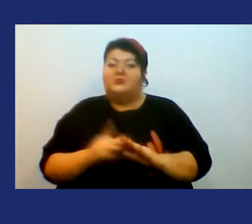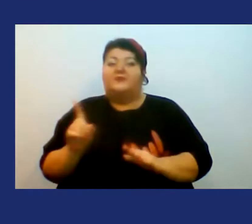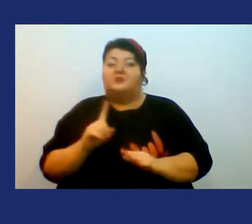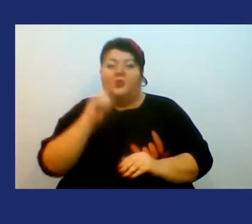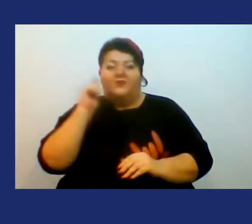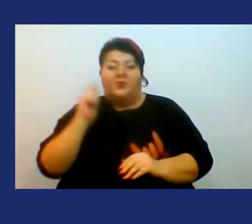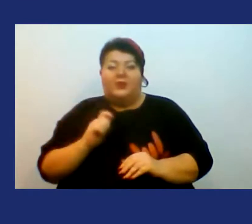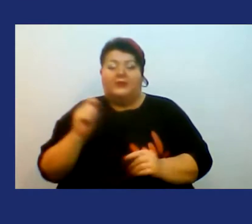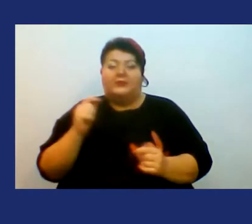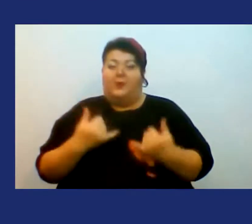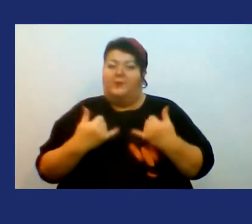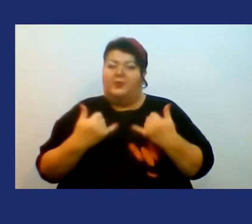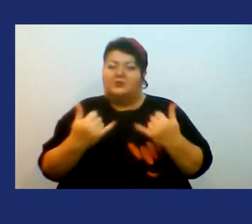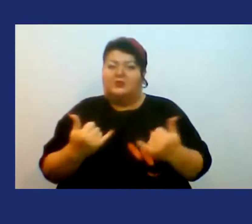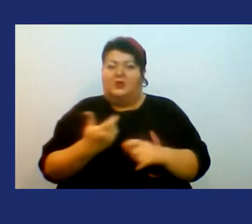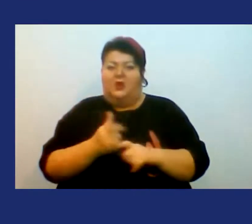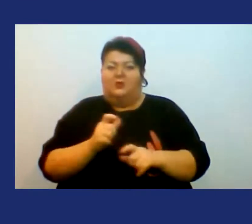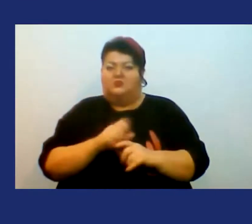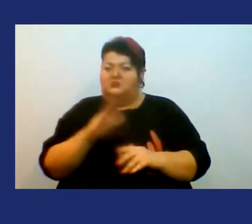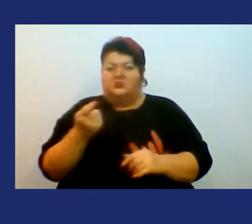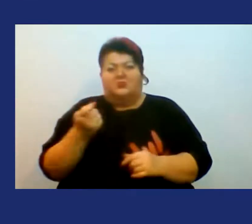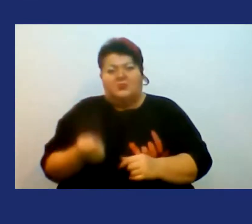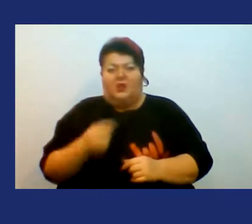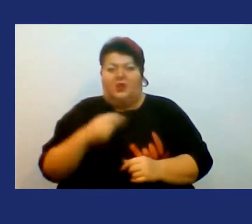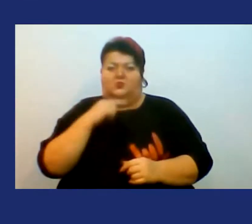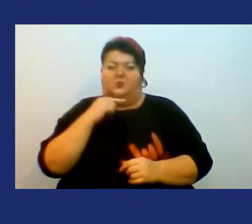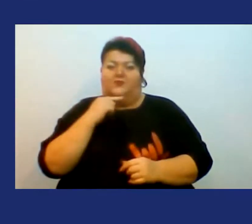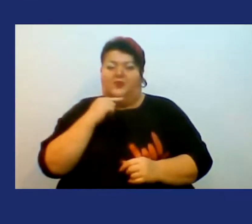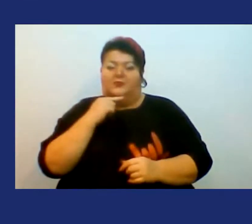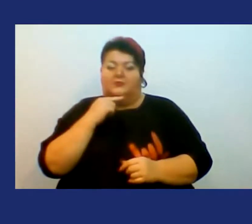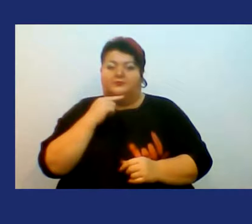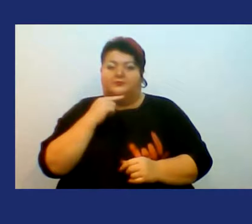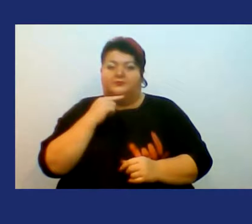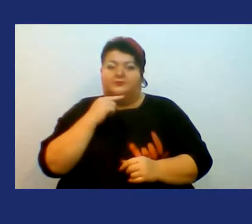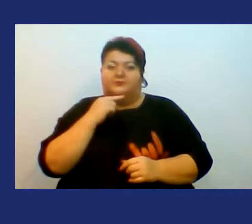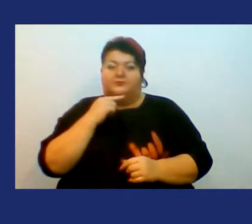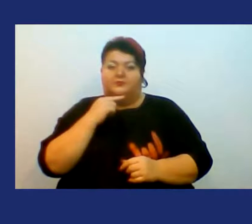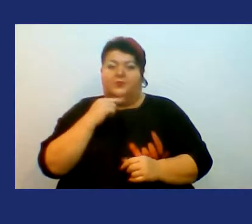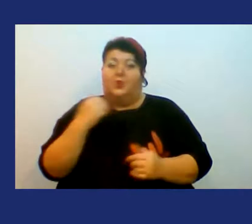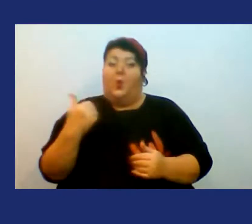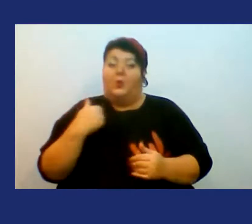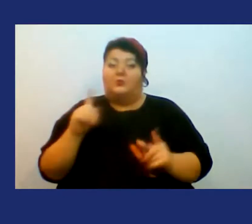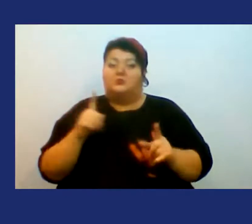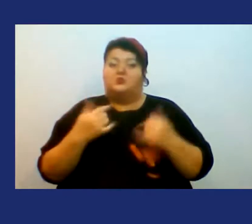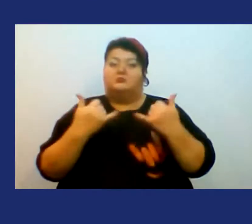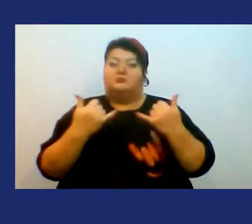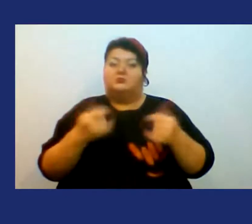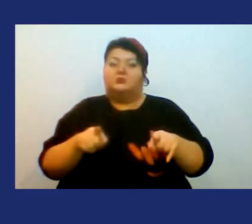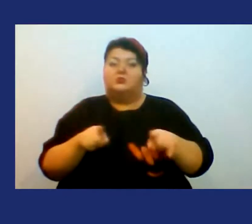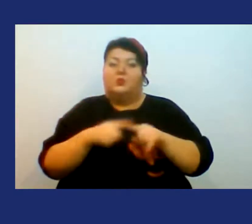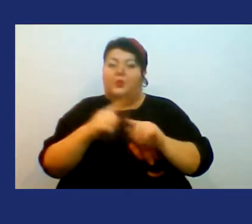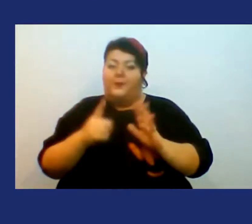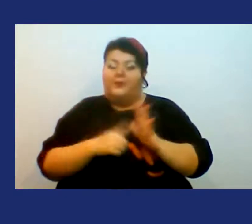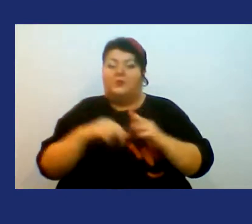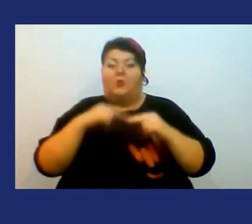providing for the rights of voters with disabilities and people with disabilities. Unfortunately, I have to say,